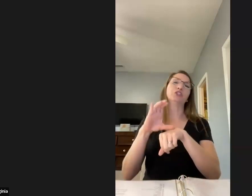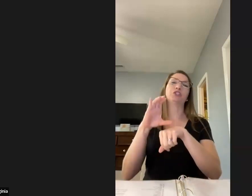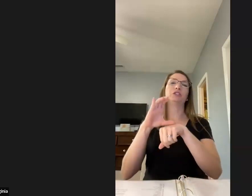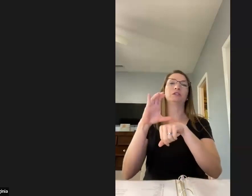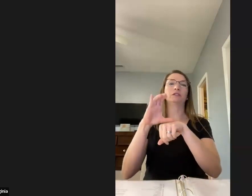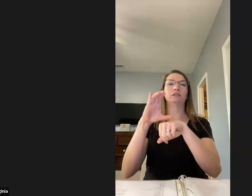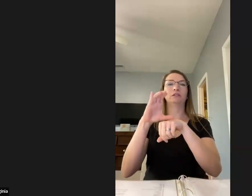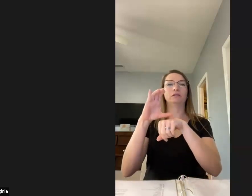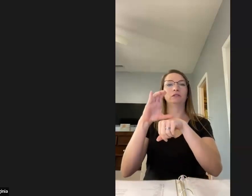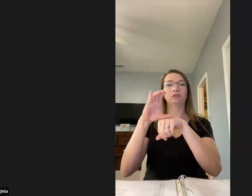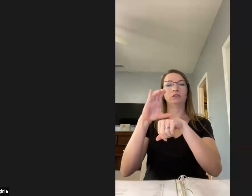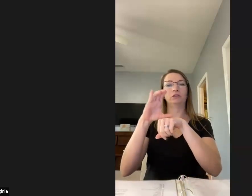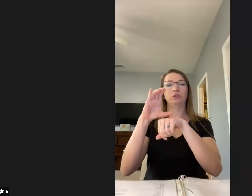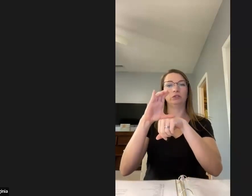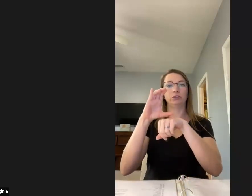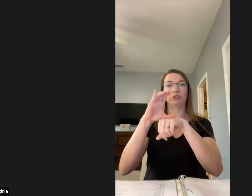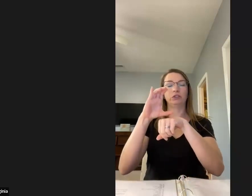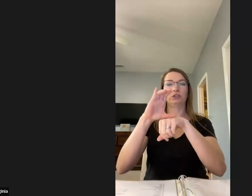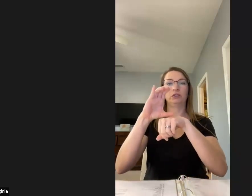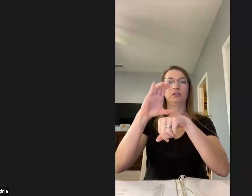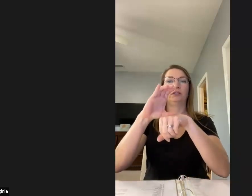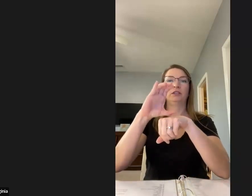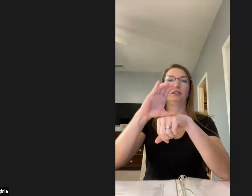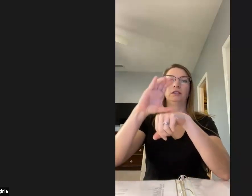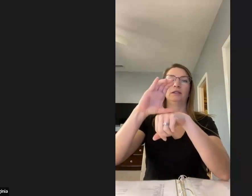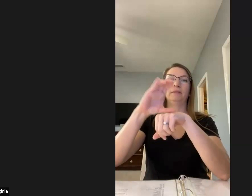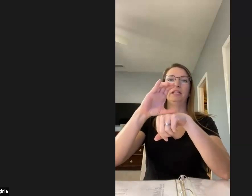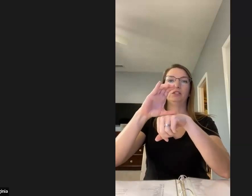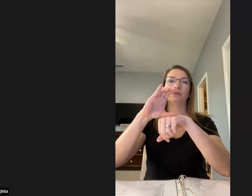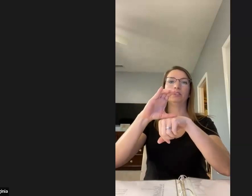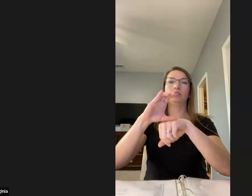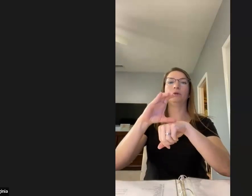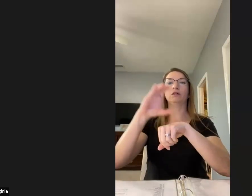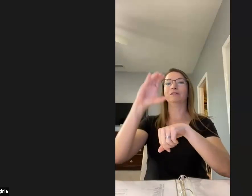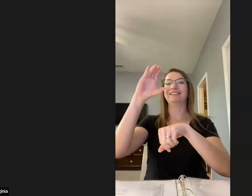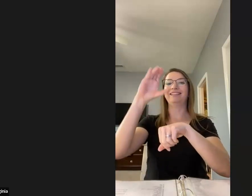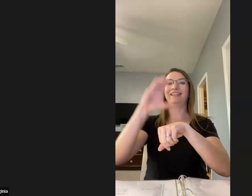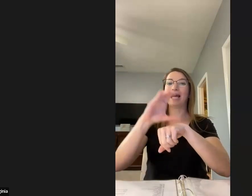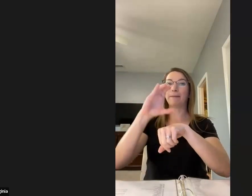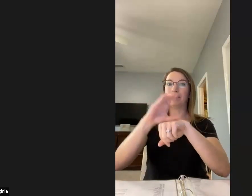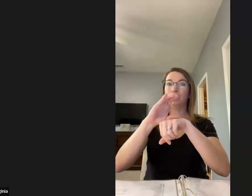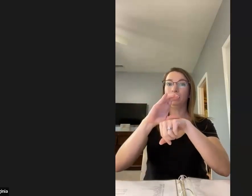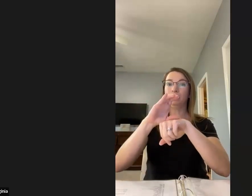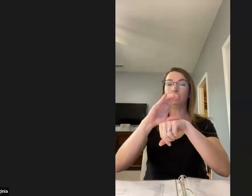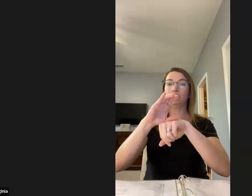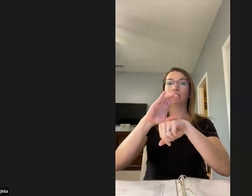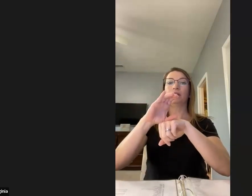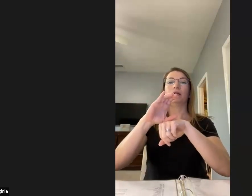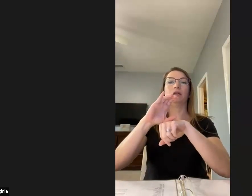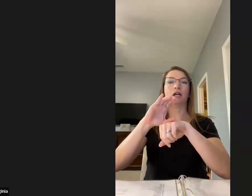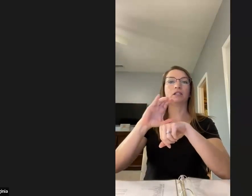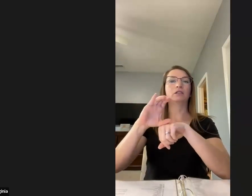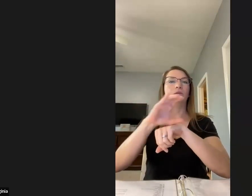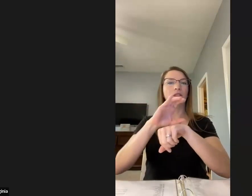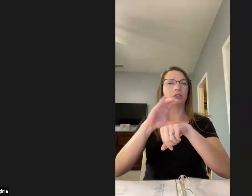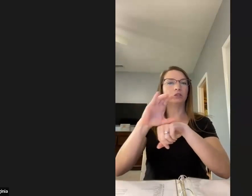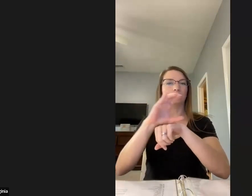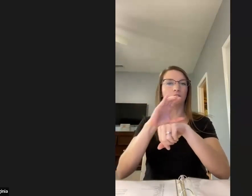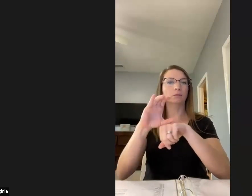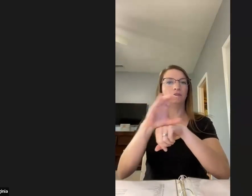Church. Church. Make sure you are tapping and not doing a circular